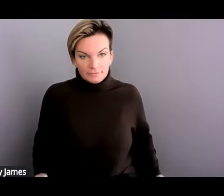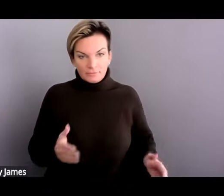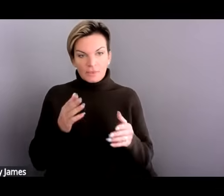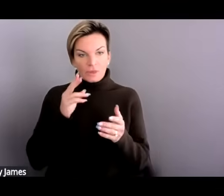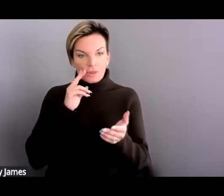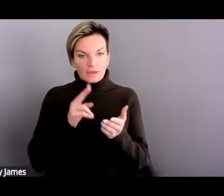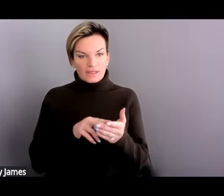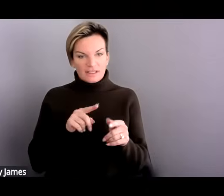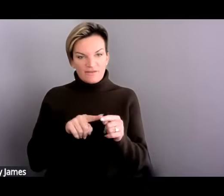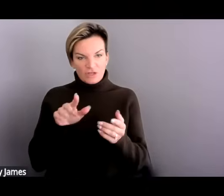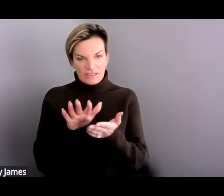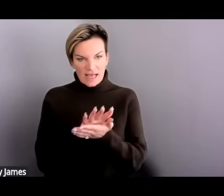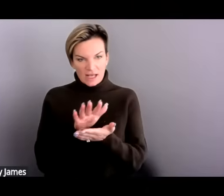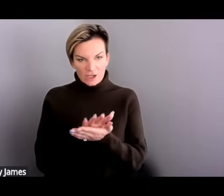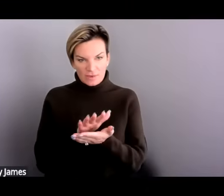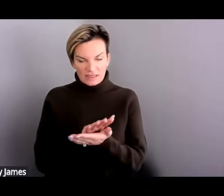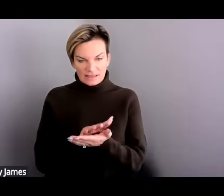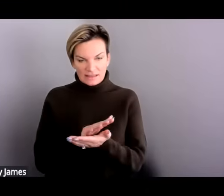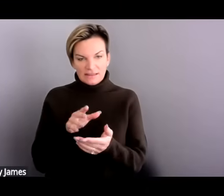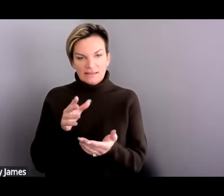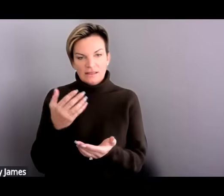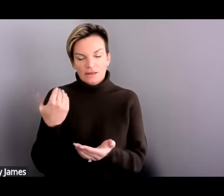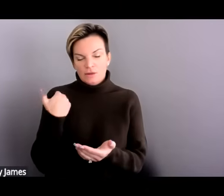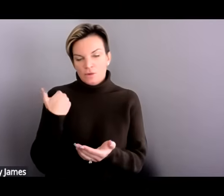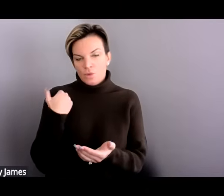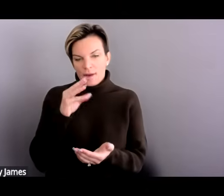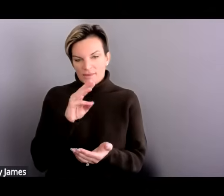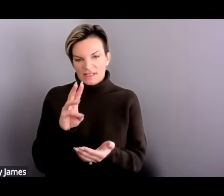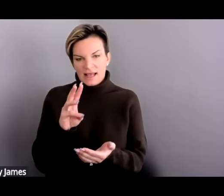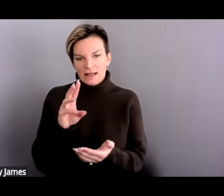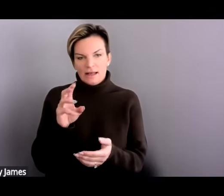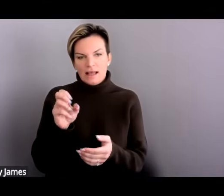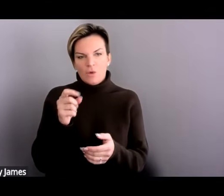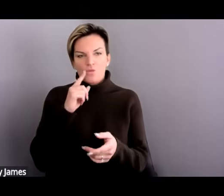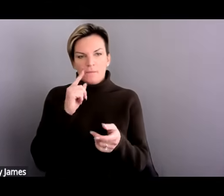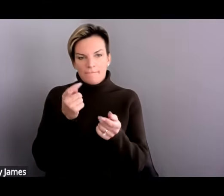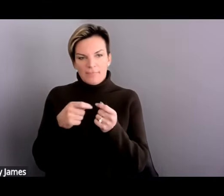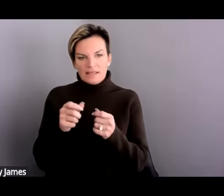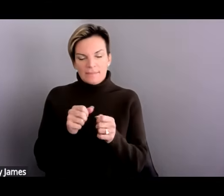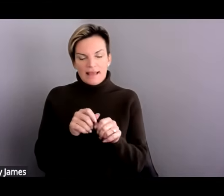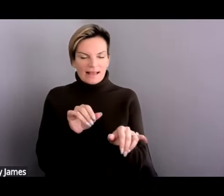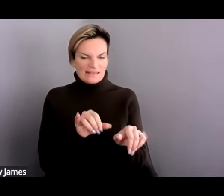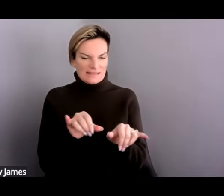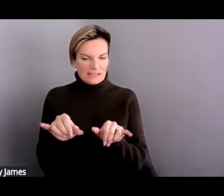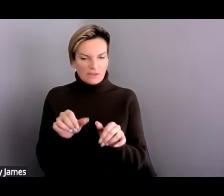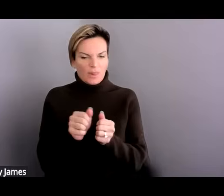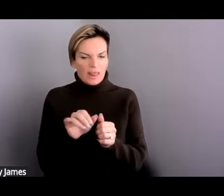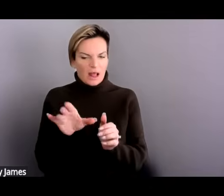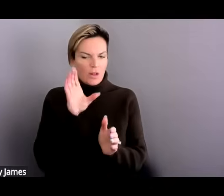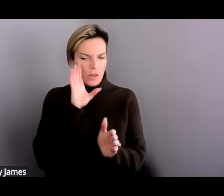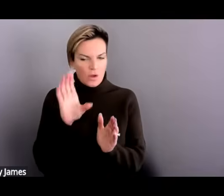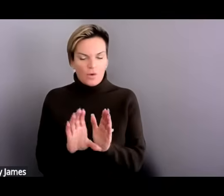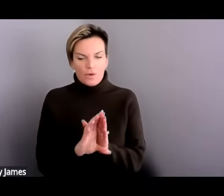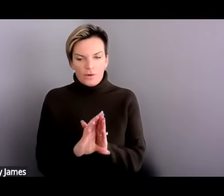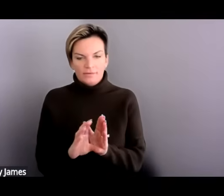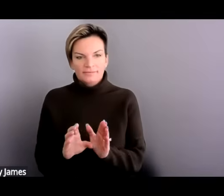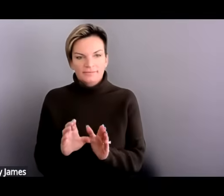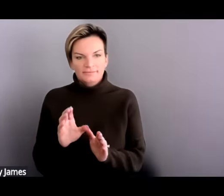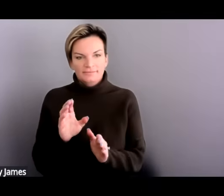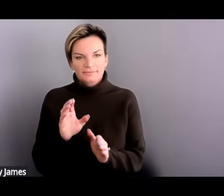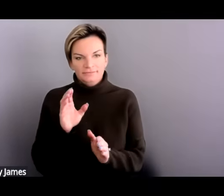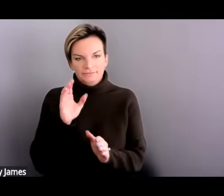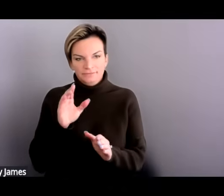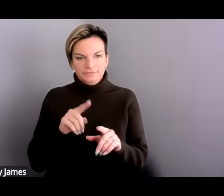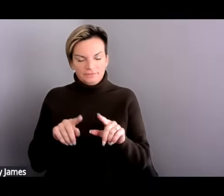board's website and replace this. And just, again, like I said, make it consistent with this. Just that front page and all the